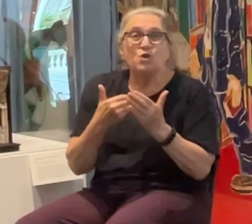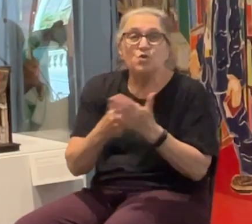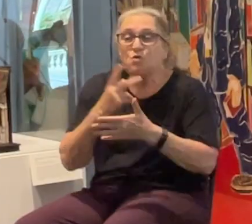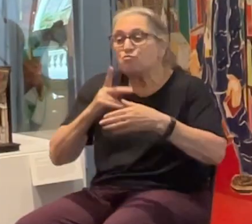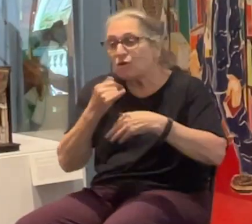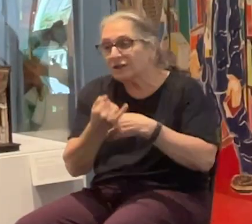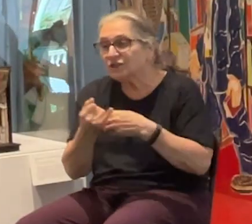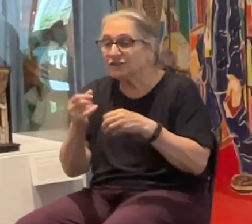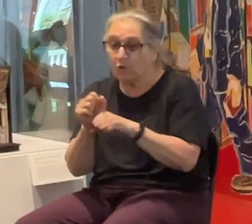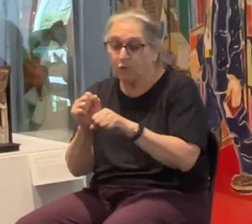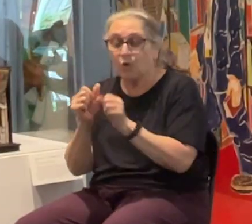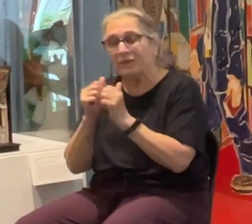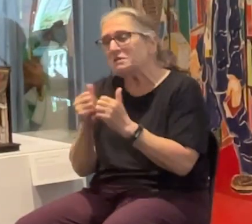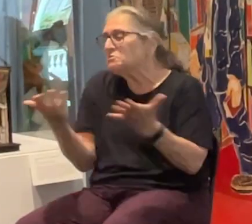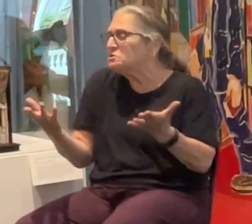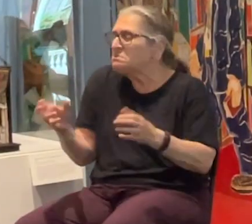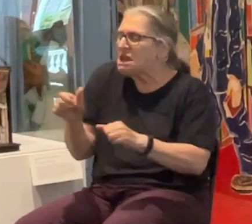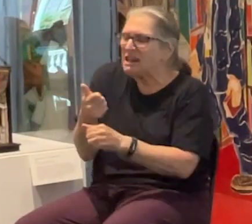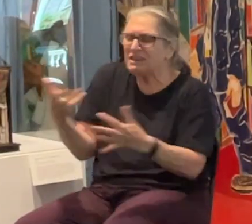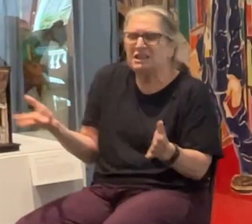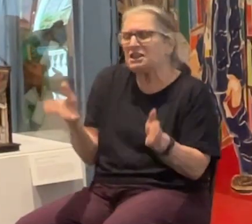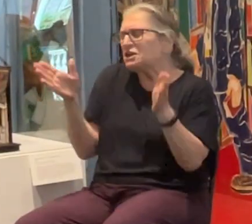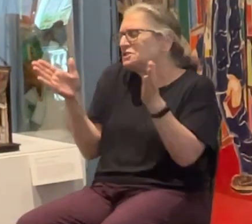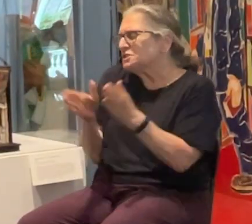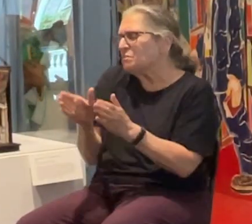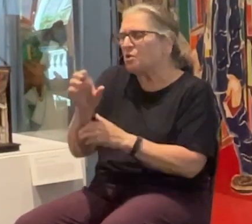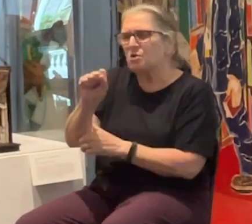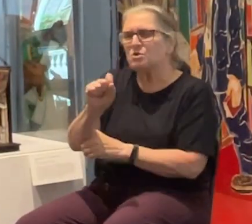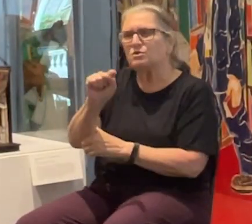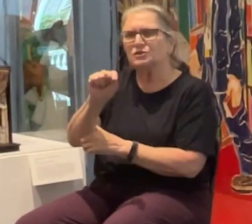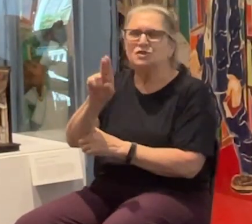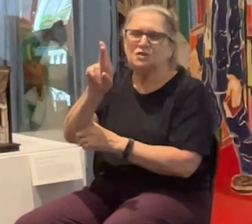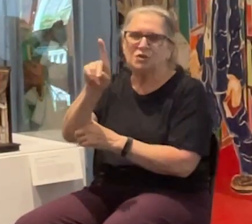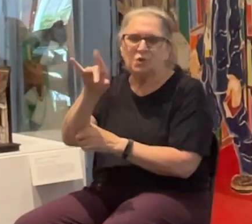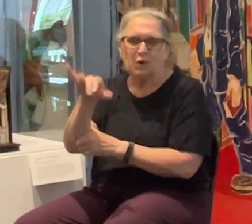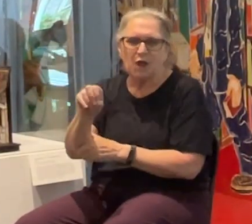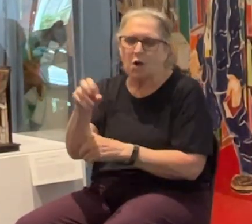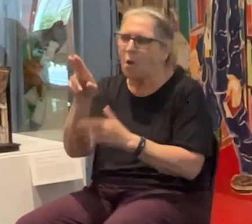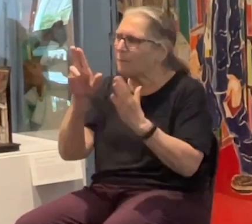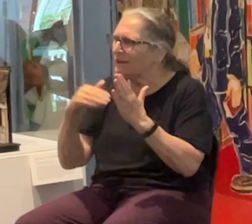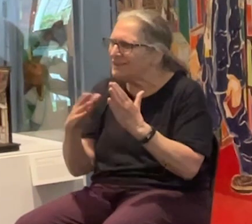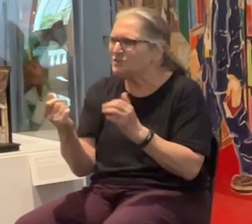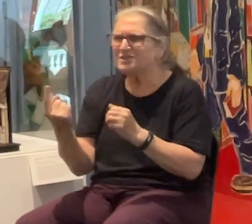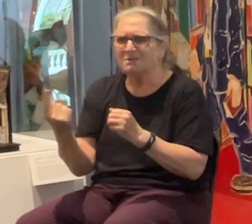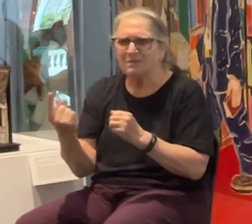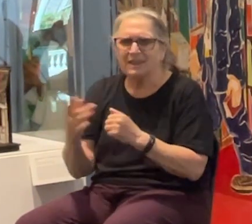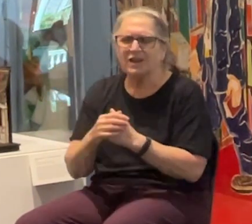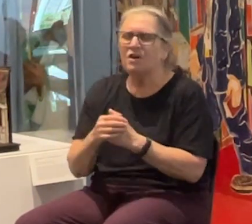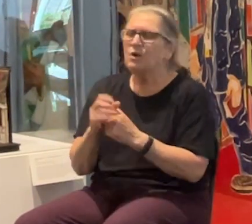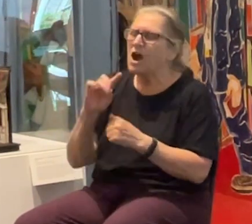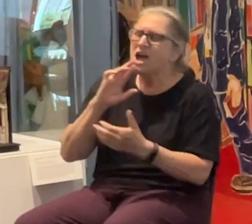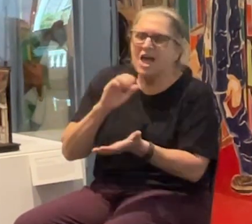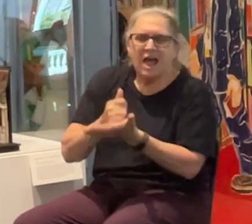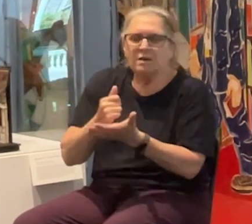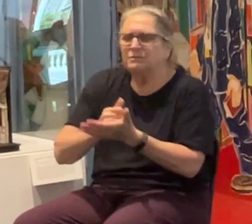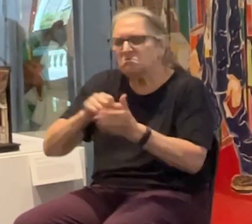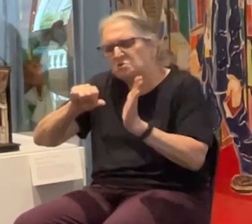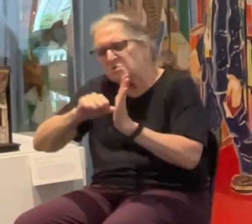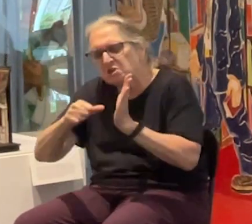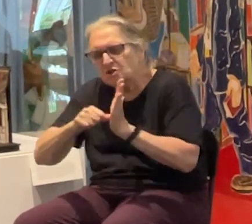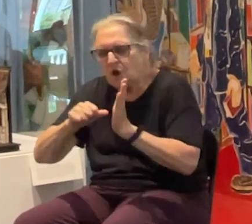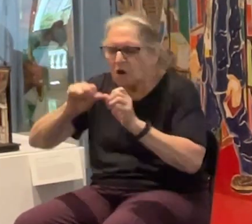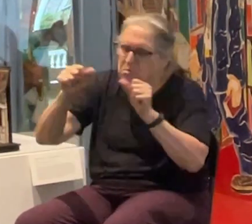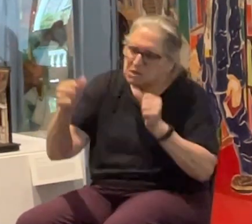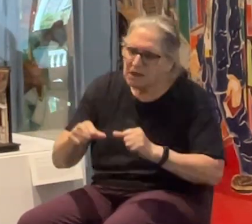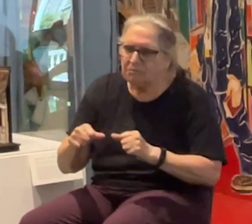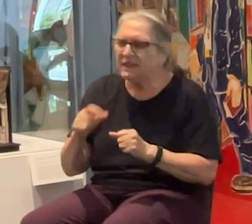him, which could be anything from like a small studio piece of some sort, where I'm helping him, sculpt something in,